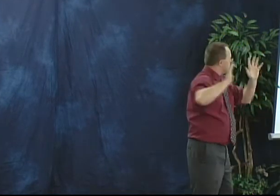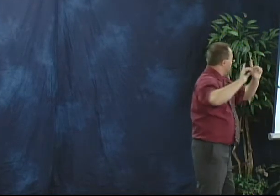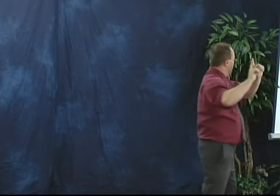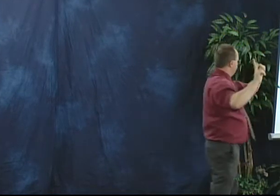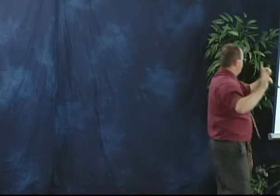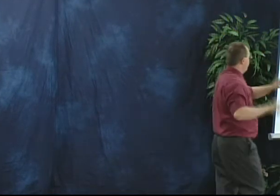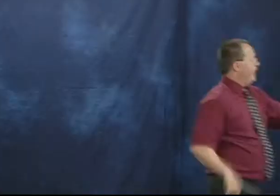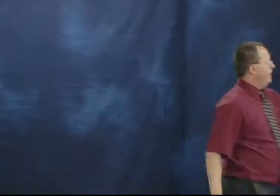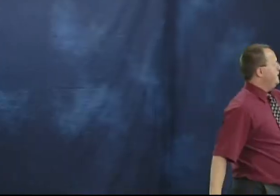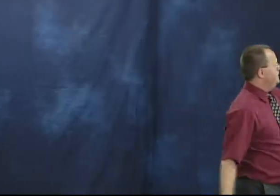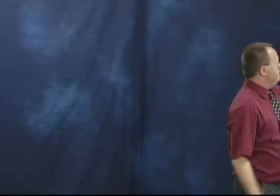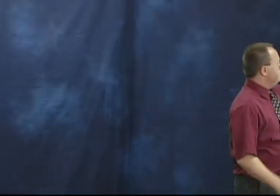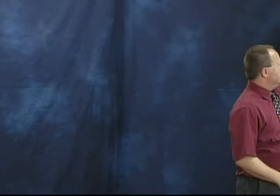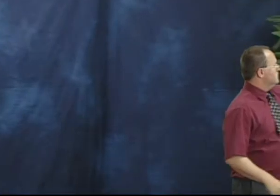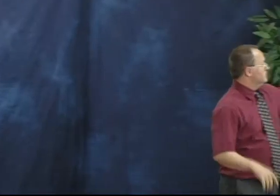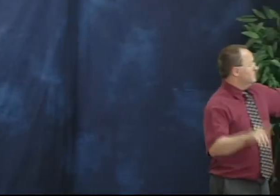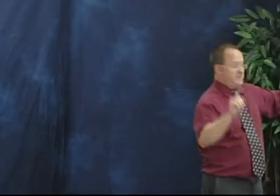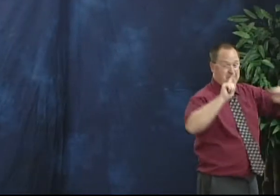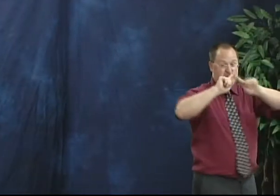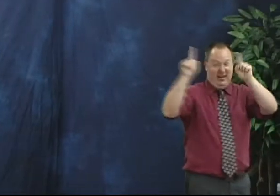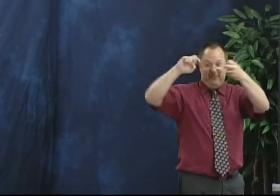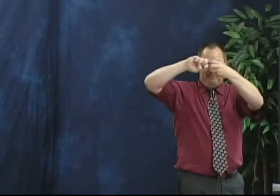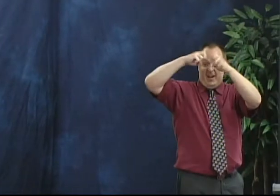One of the possible translations of the word.